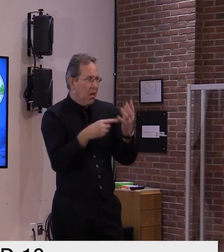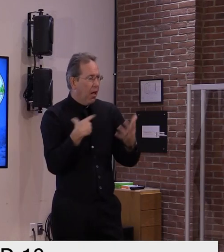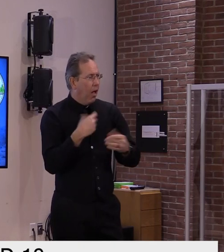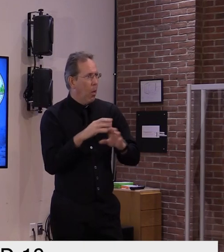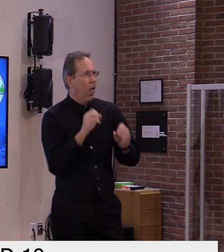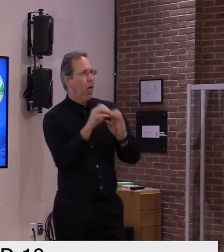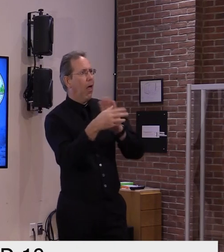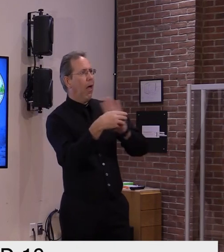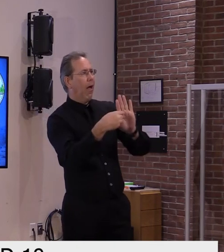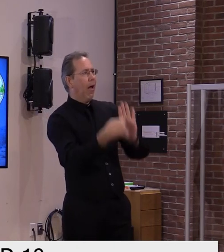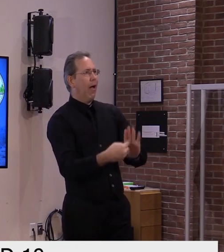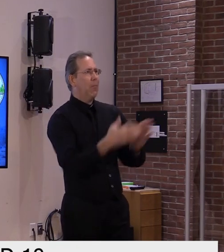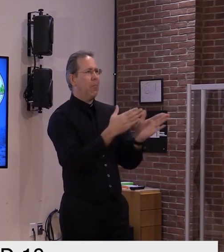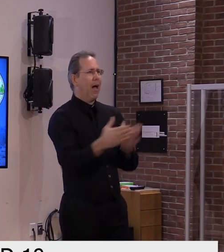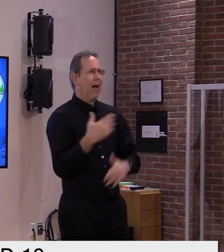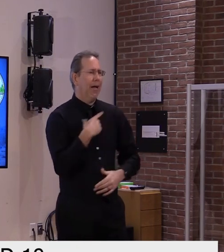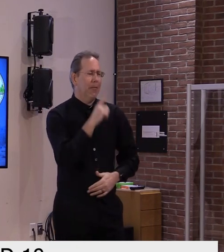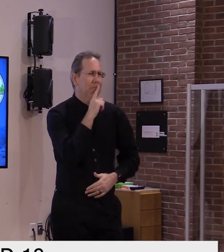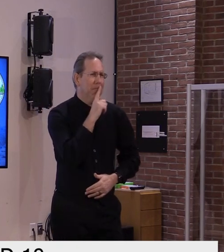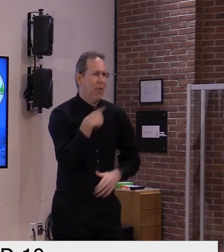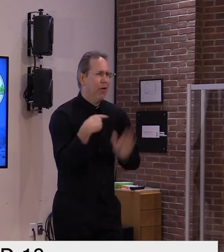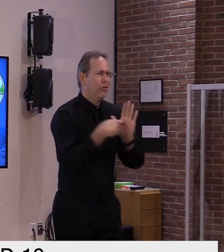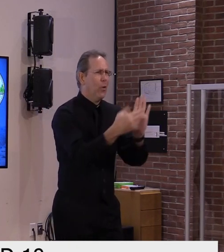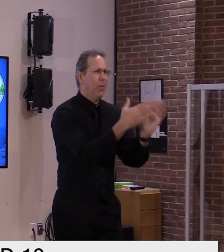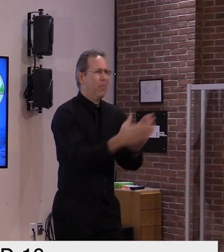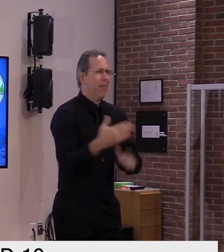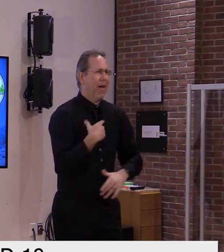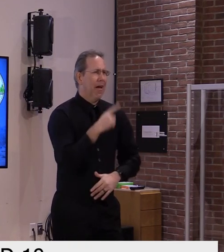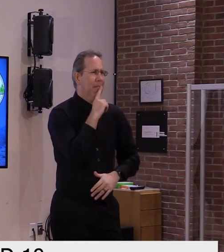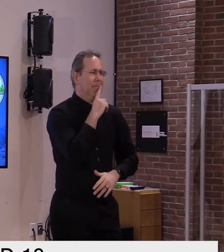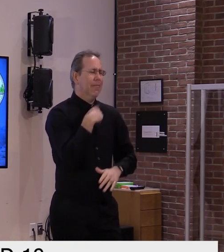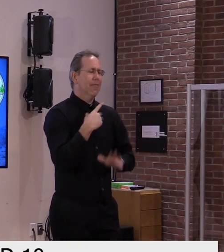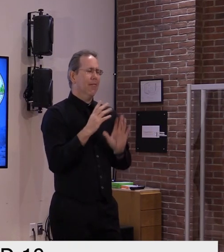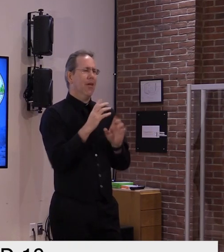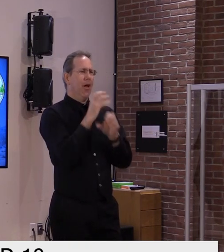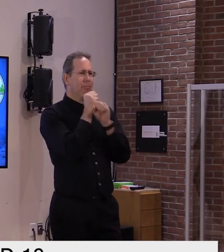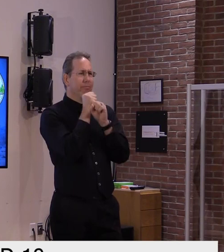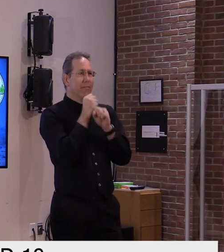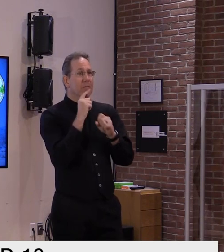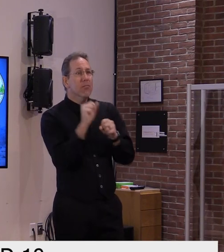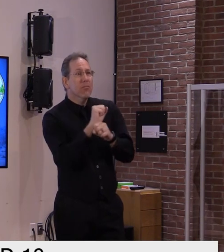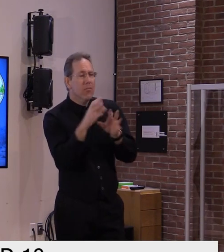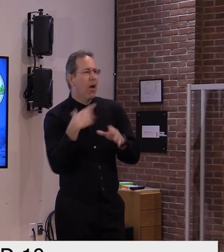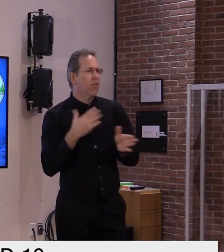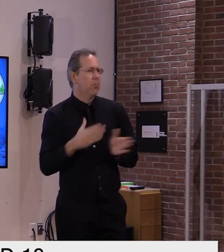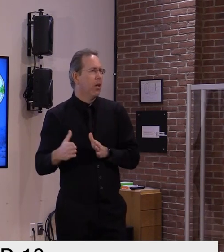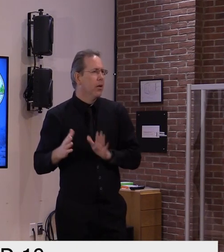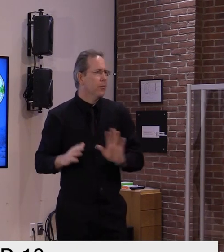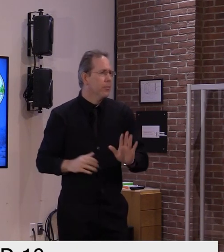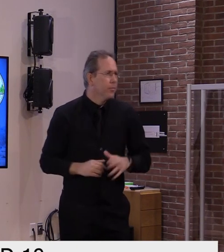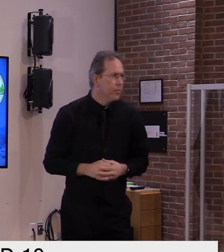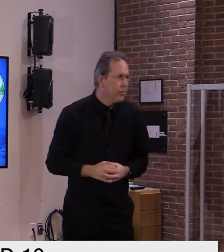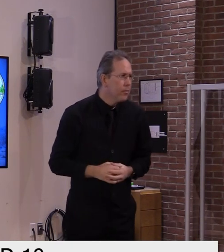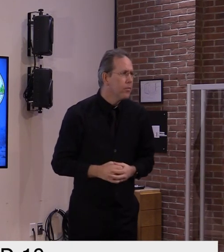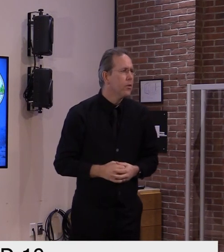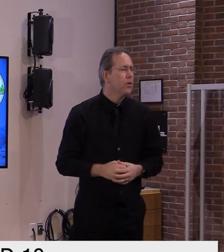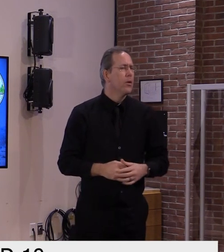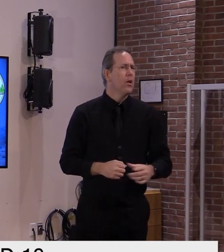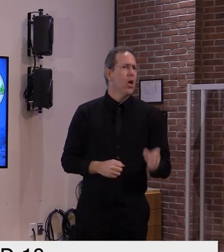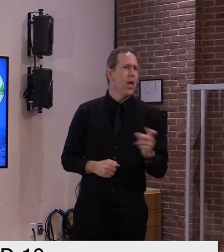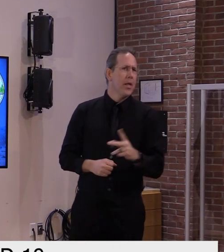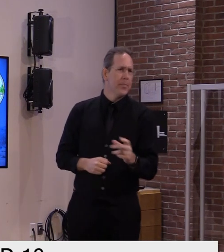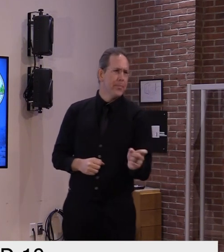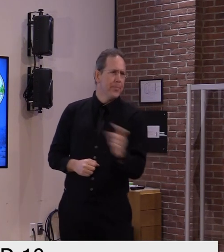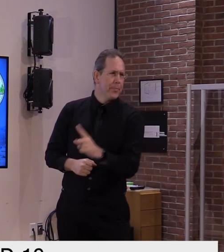Okay. And another question I had is, we're hearing reports that gun sales are up in the state, and I believe you said